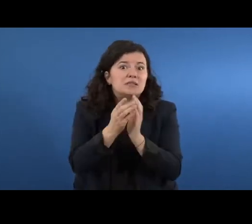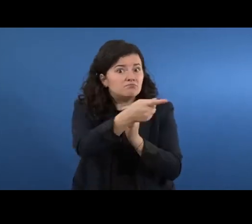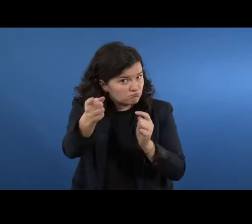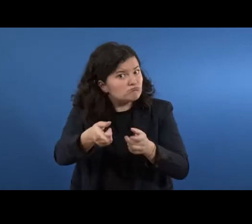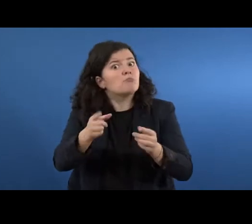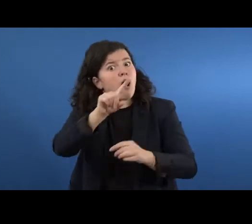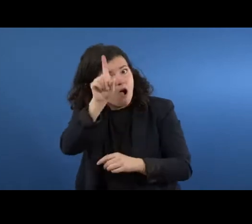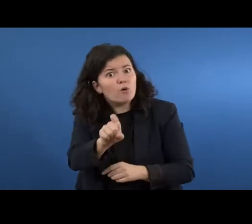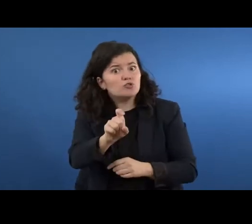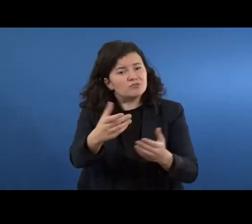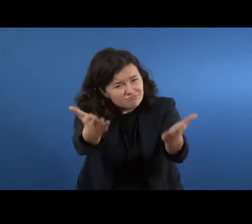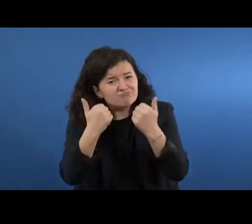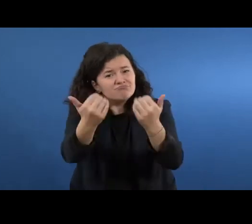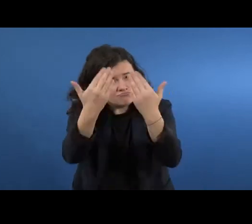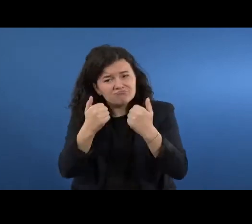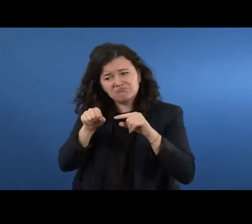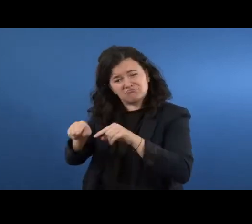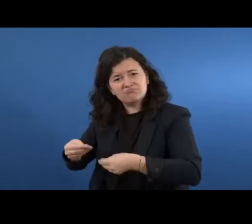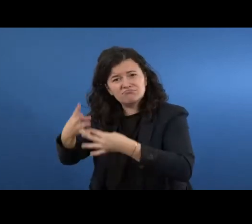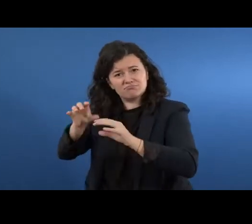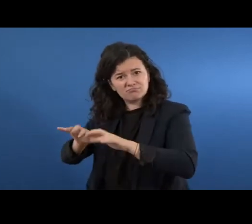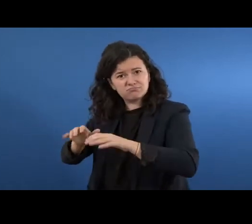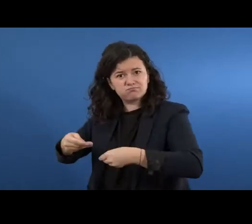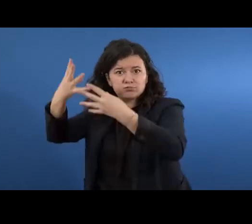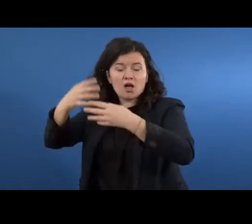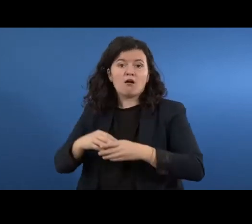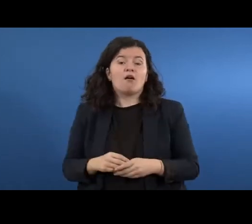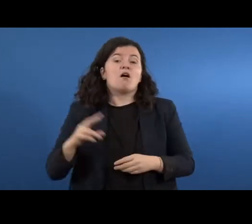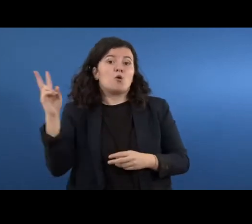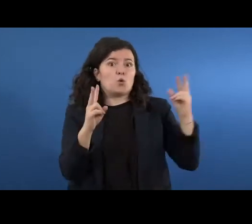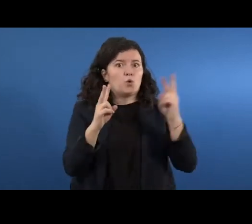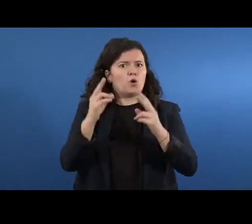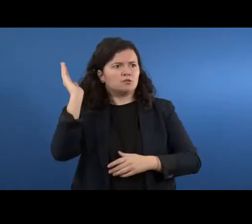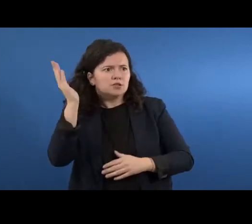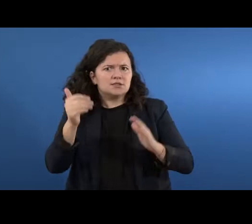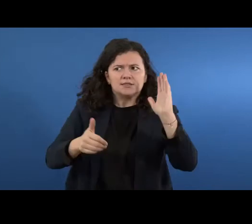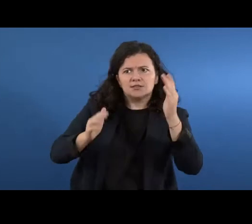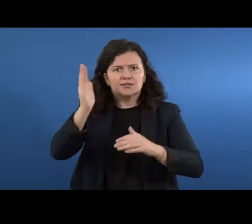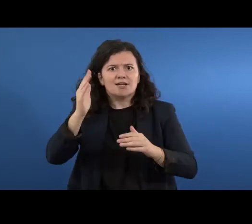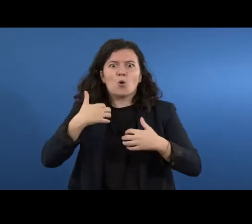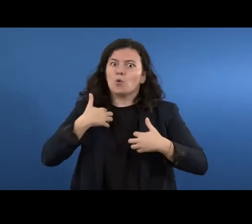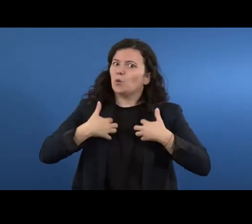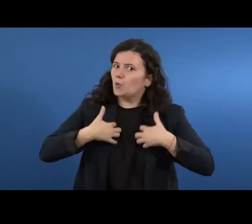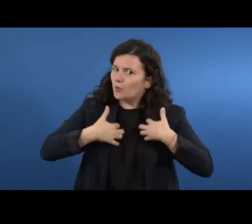unique opportunity. We have a very interesting panel for you today.